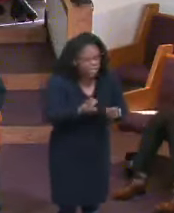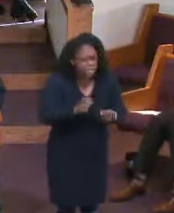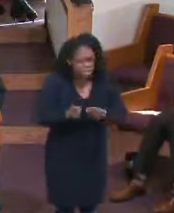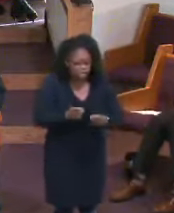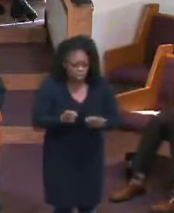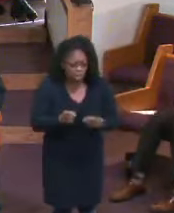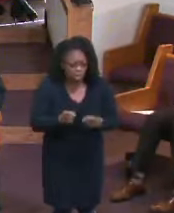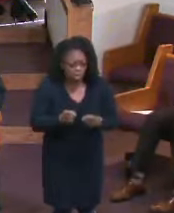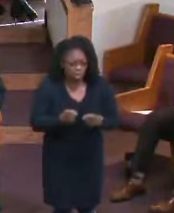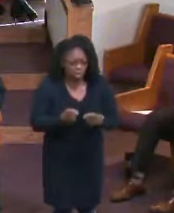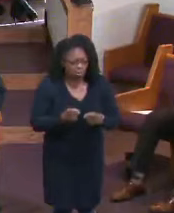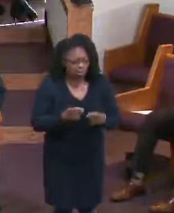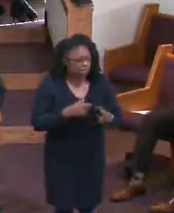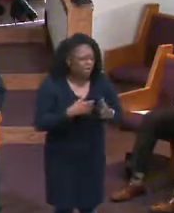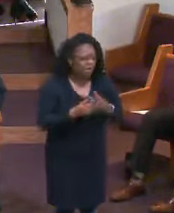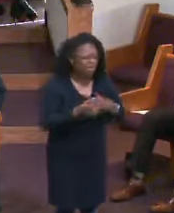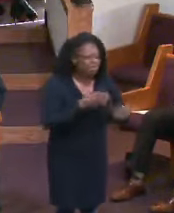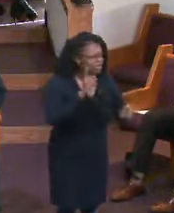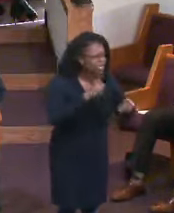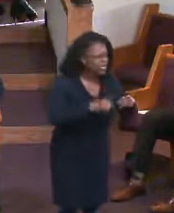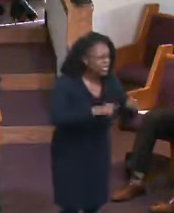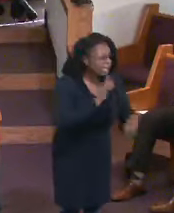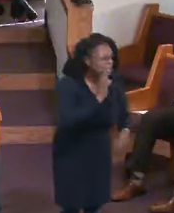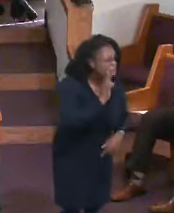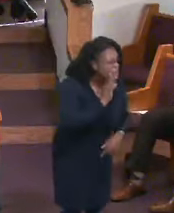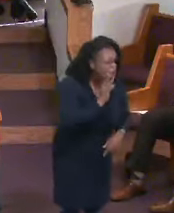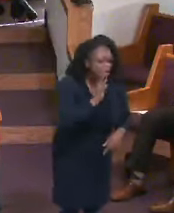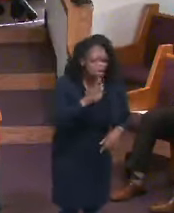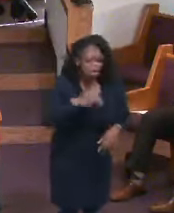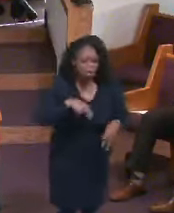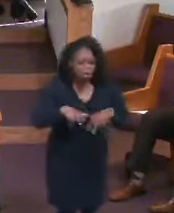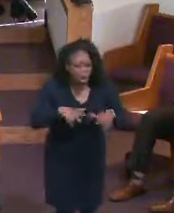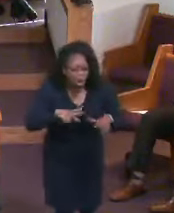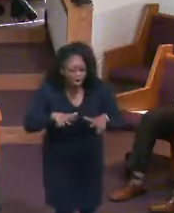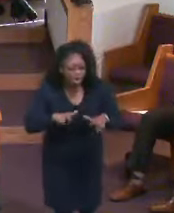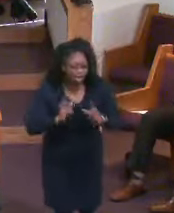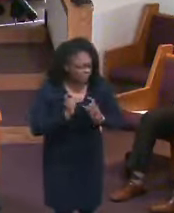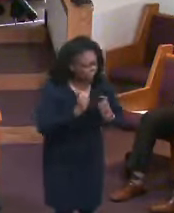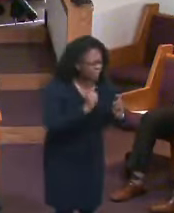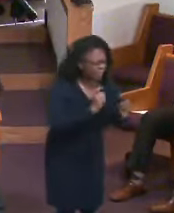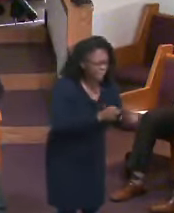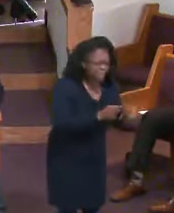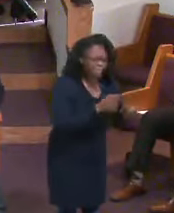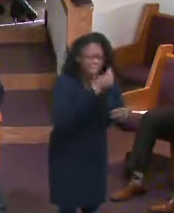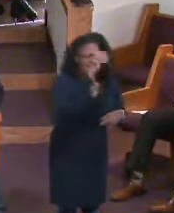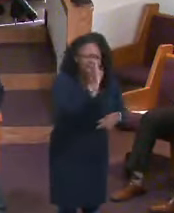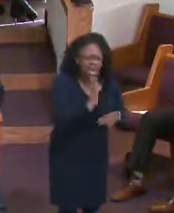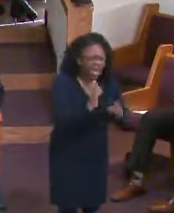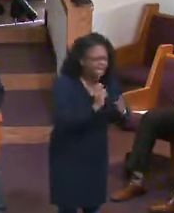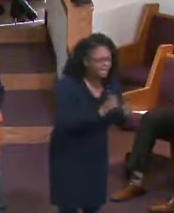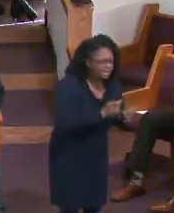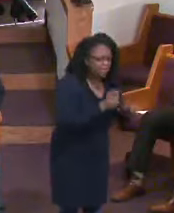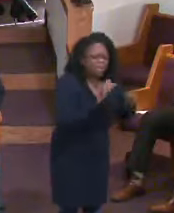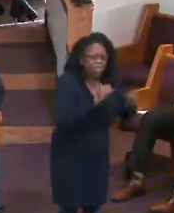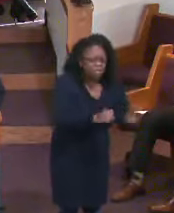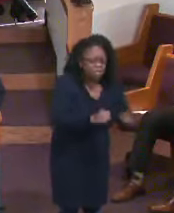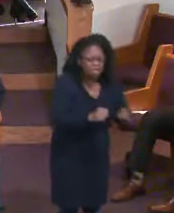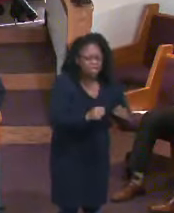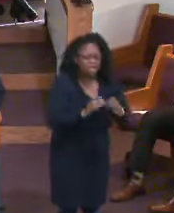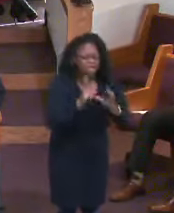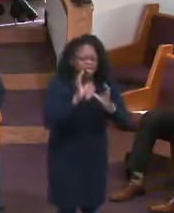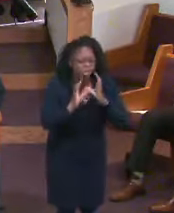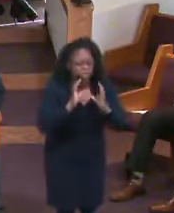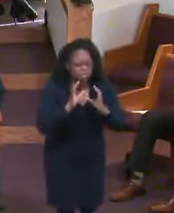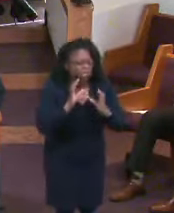thing. Although they can't talk or walk, they have been given a God-given ability to communicate